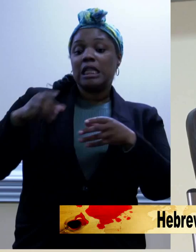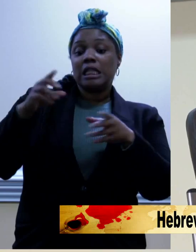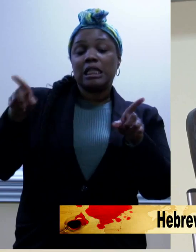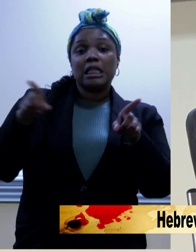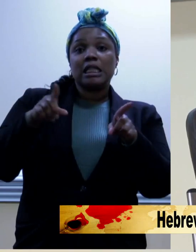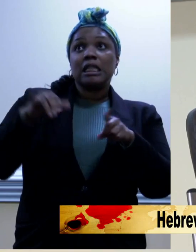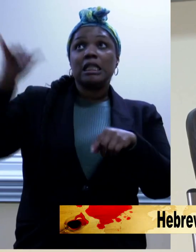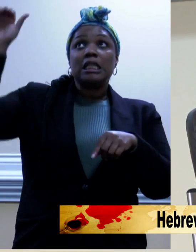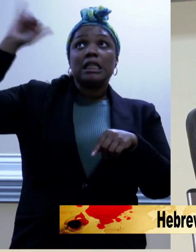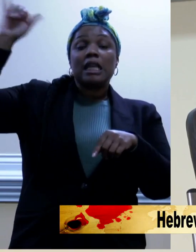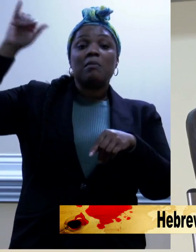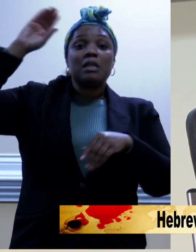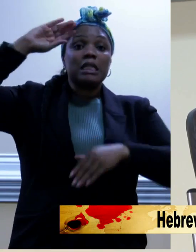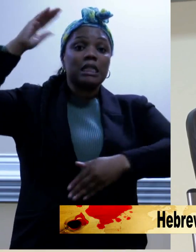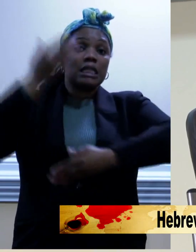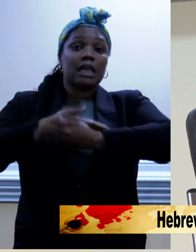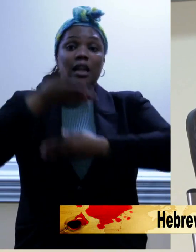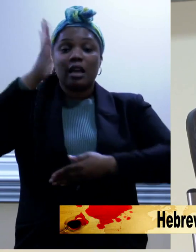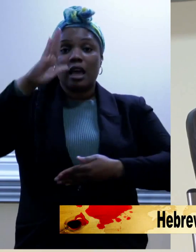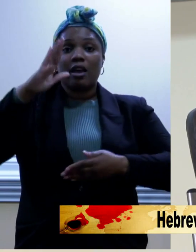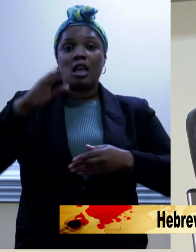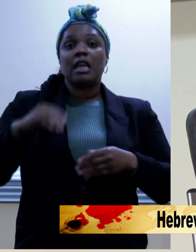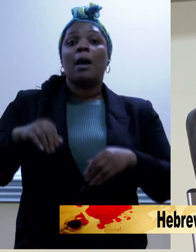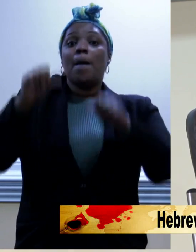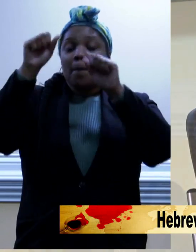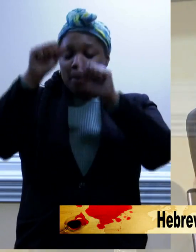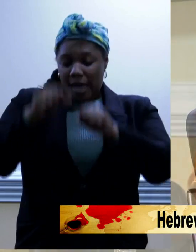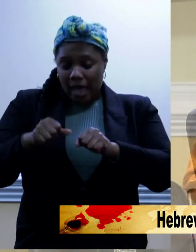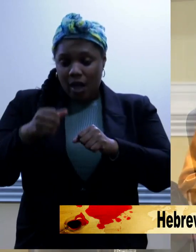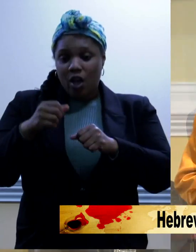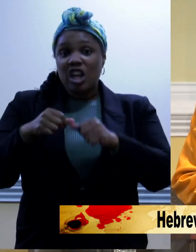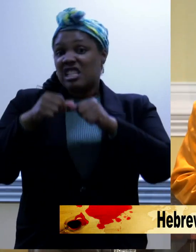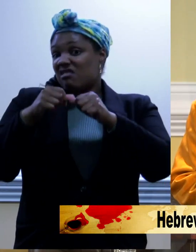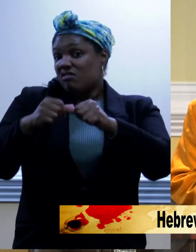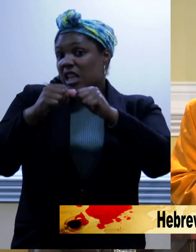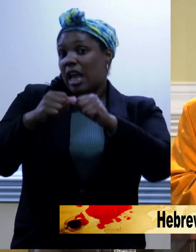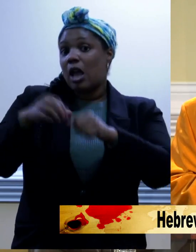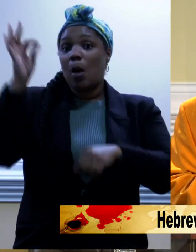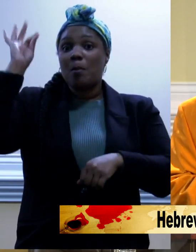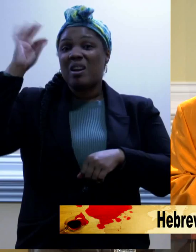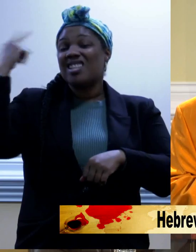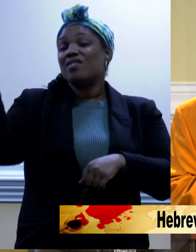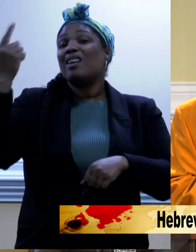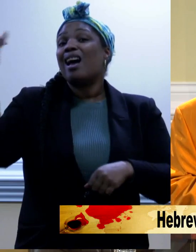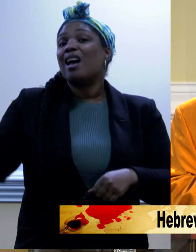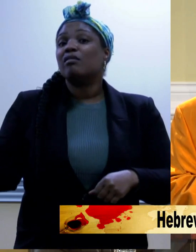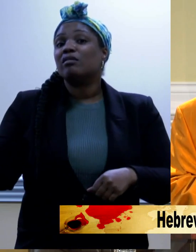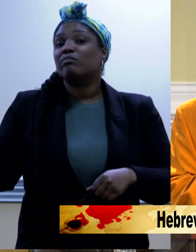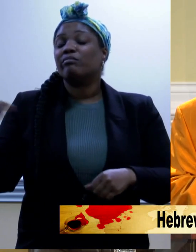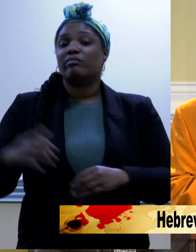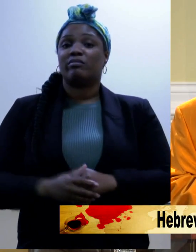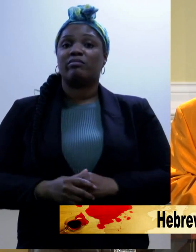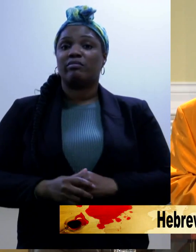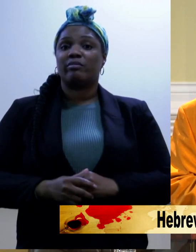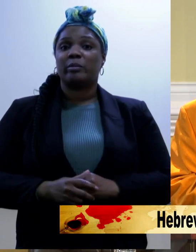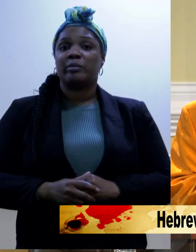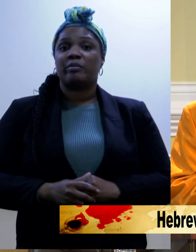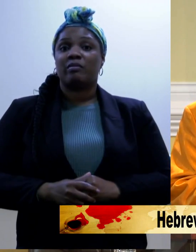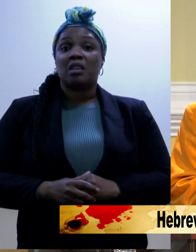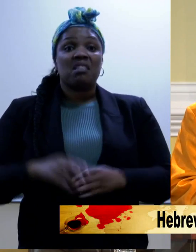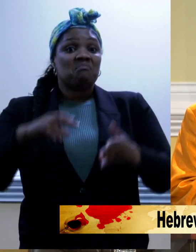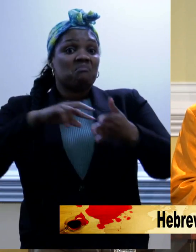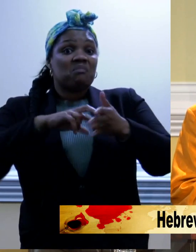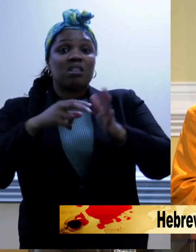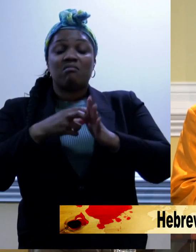made like unto the Son of God, abide of the priest continually. Now, if he was made like the Son of God, abide of the priest continually, that